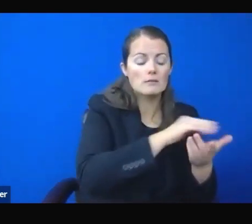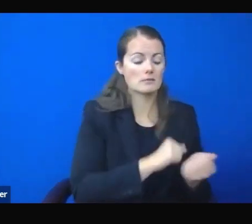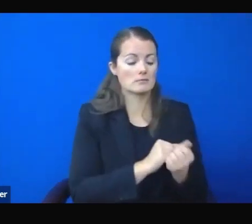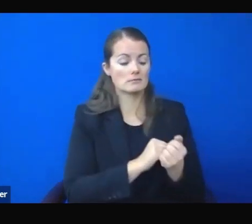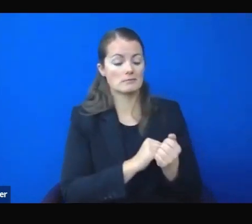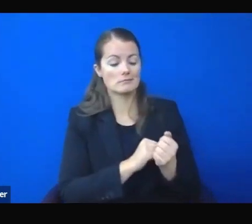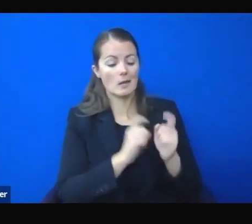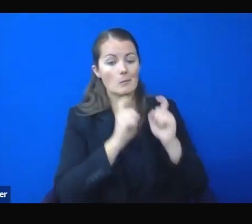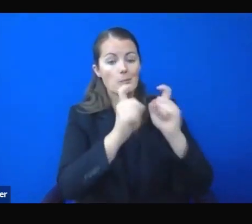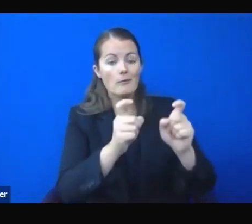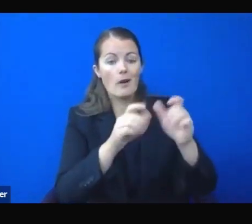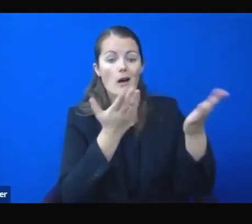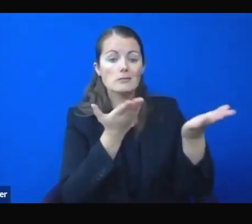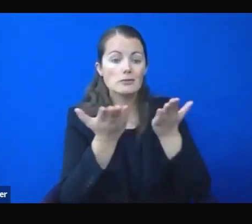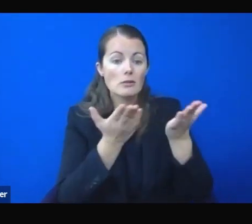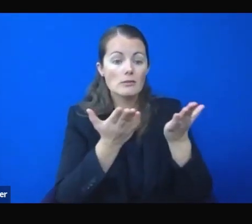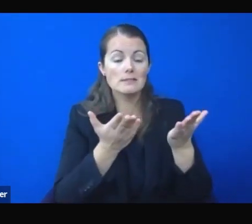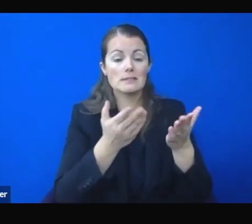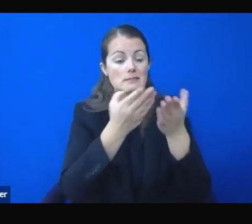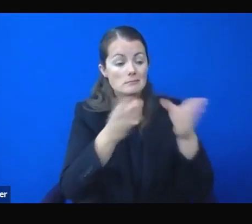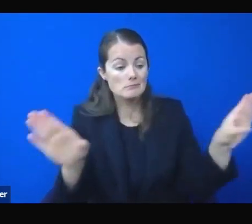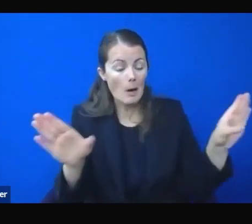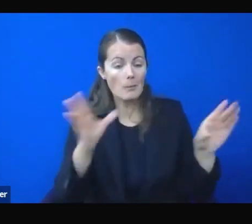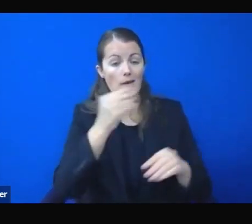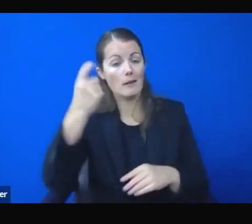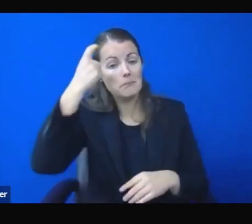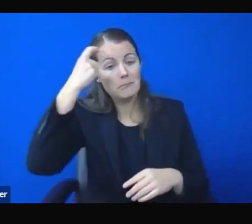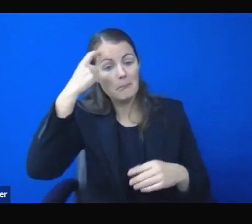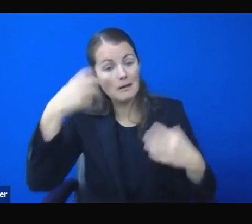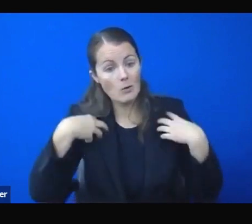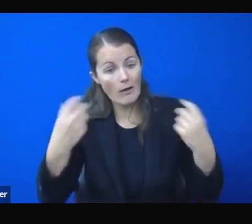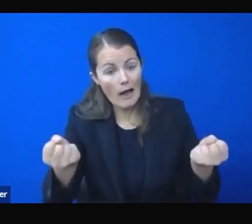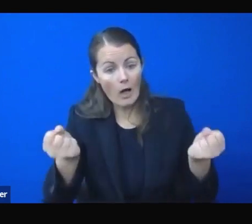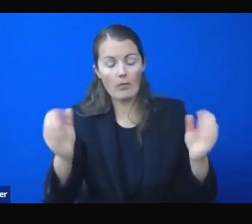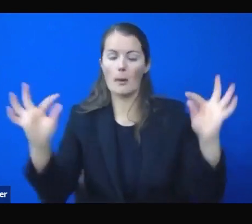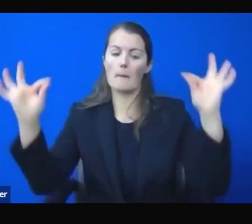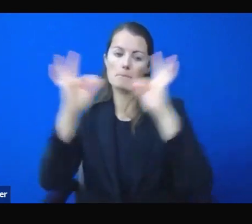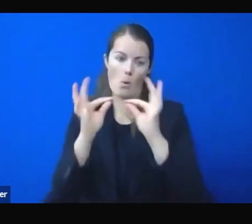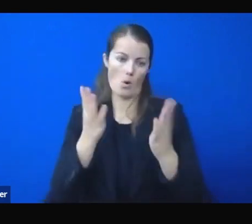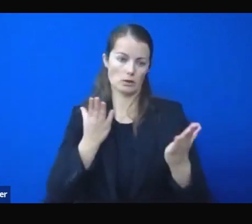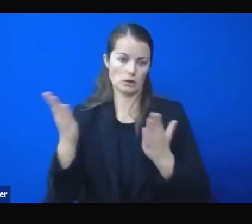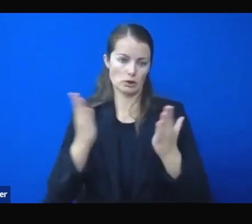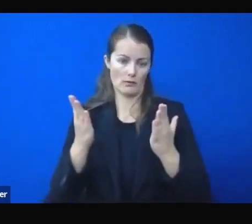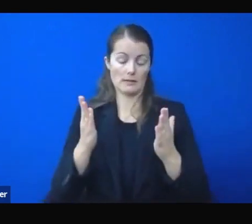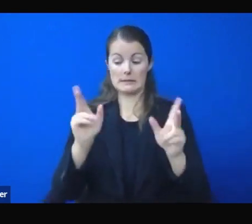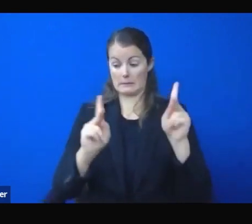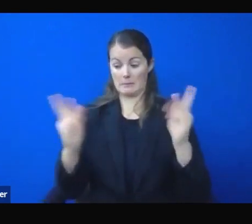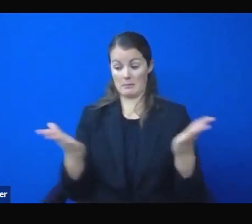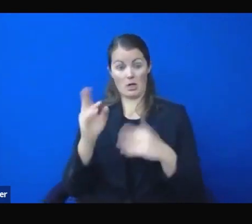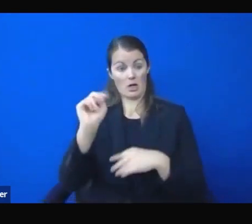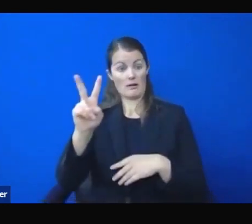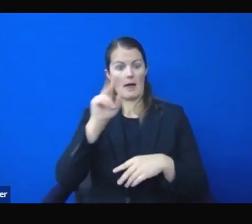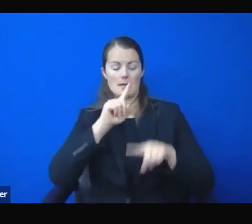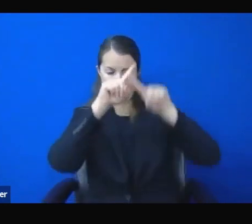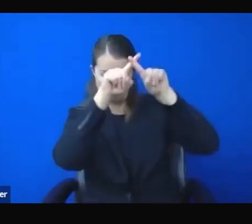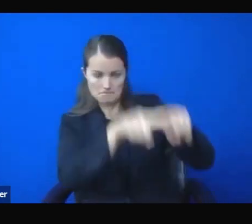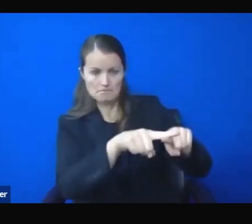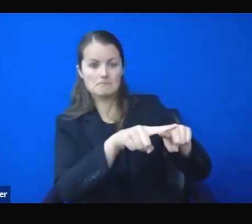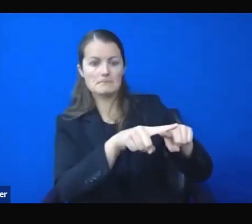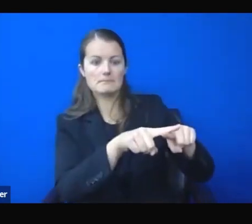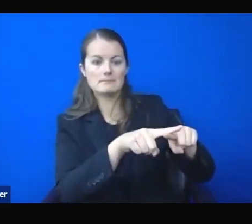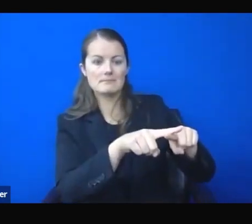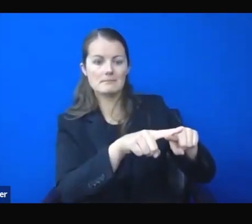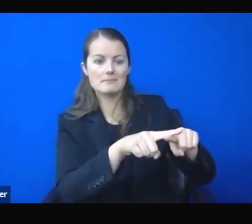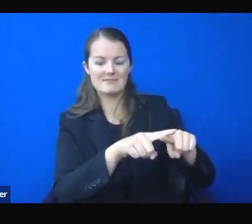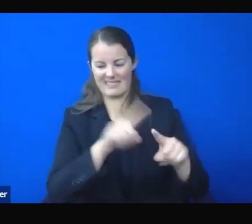food banks, and more. It helps fund the critical services we rely on, the safety net Nevadans need. That's